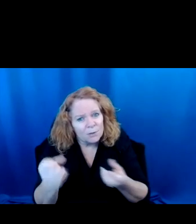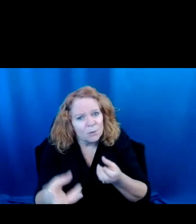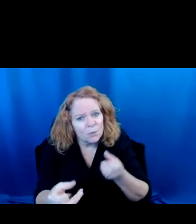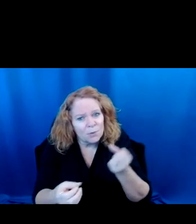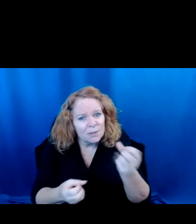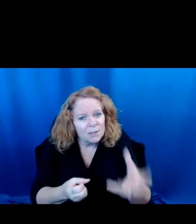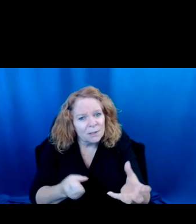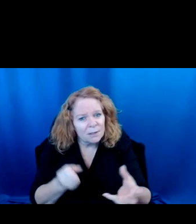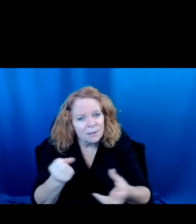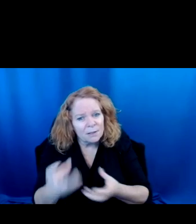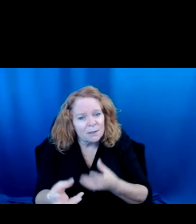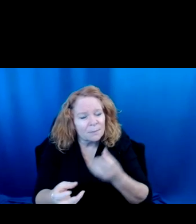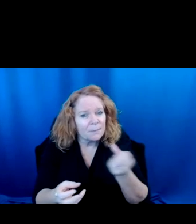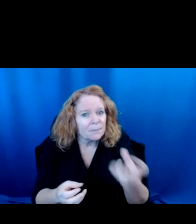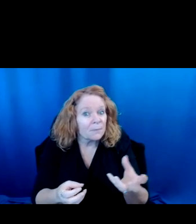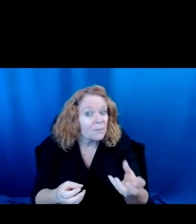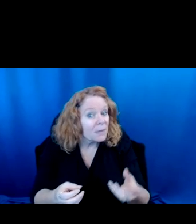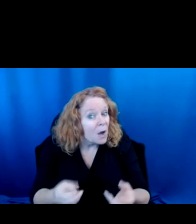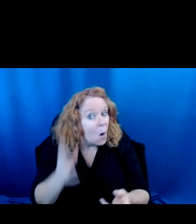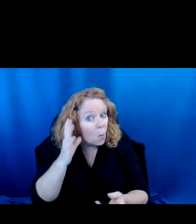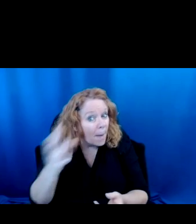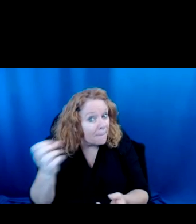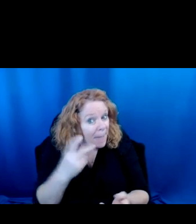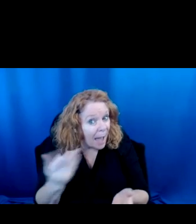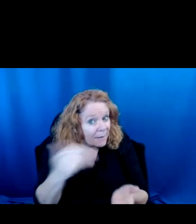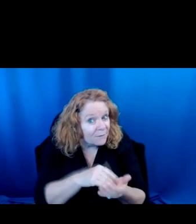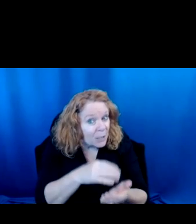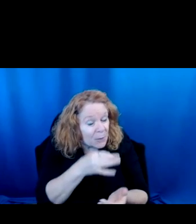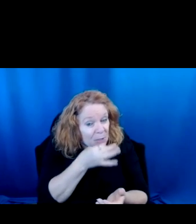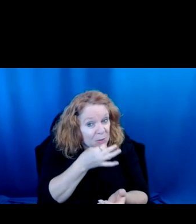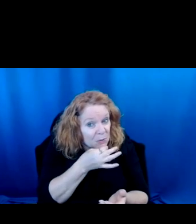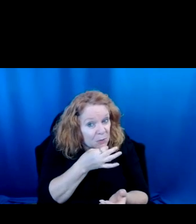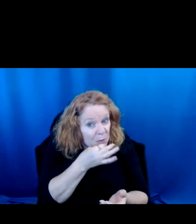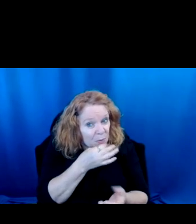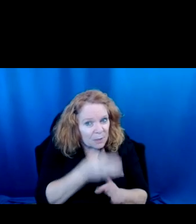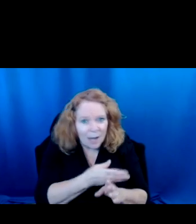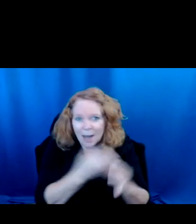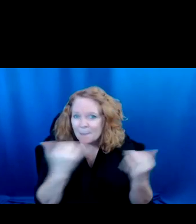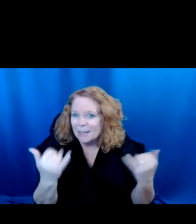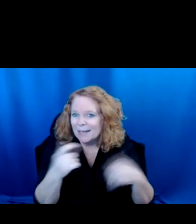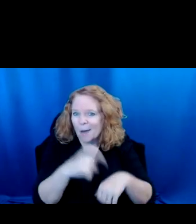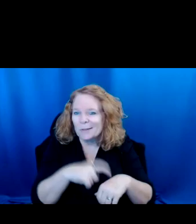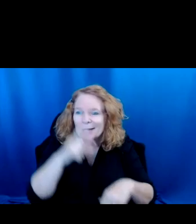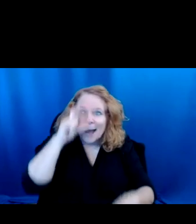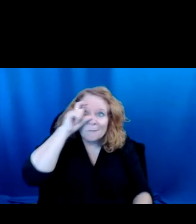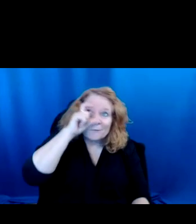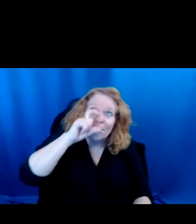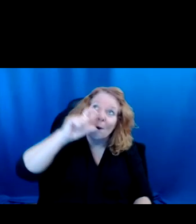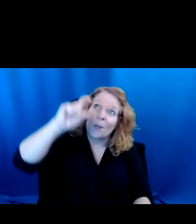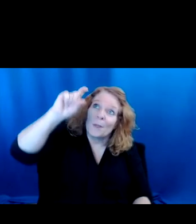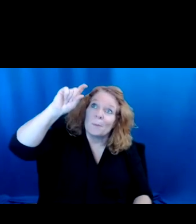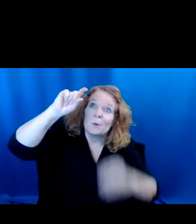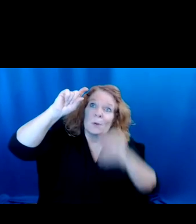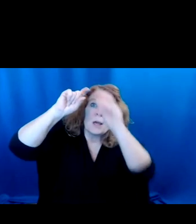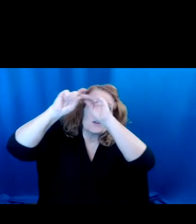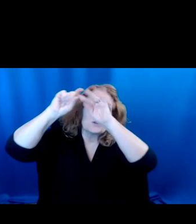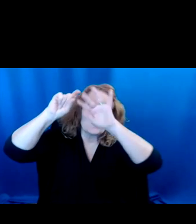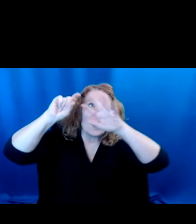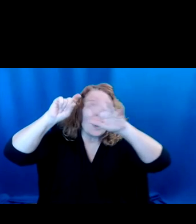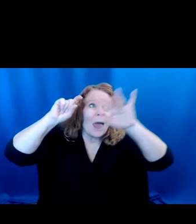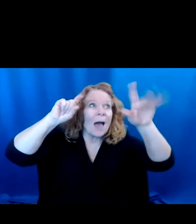to say. We'll be back very soon, but now it's time for the moon to light